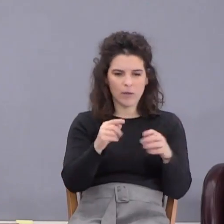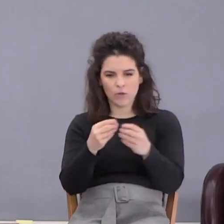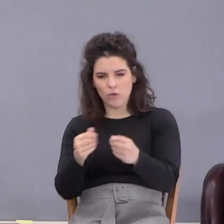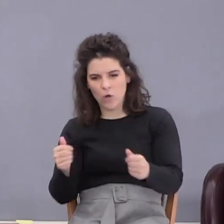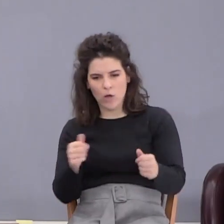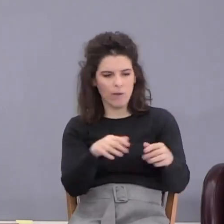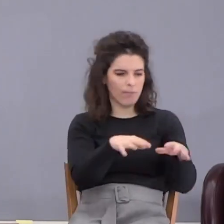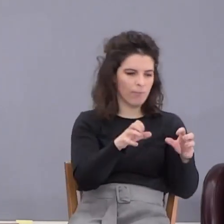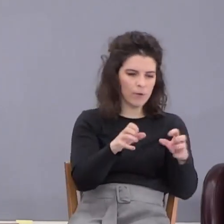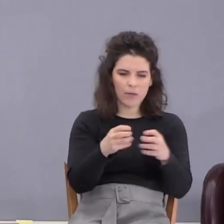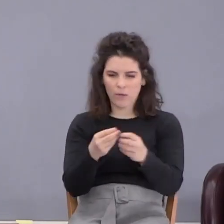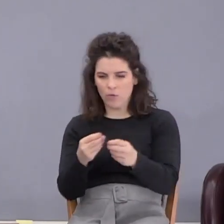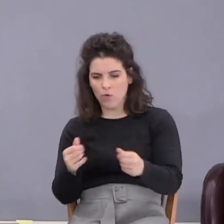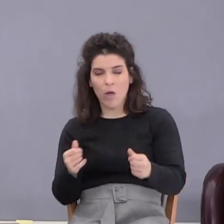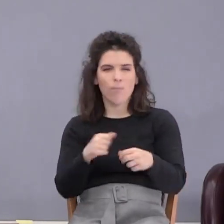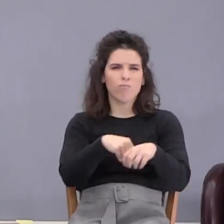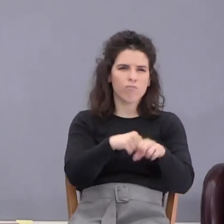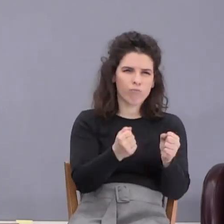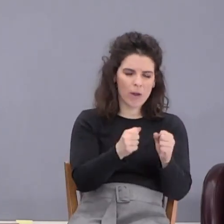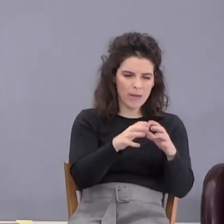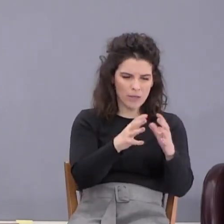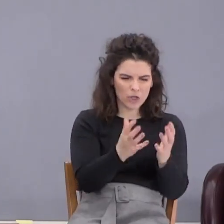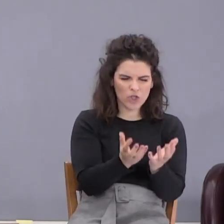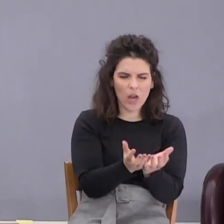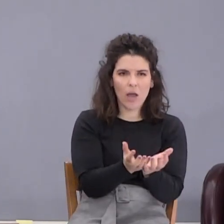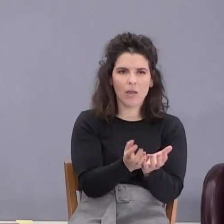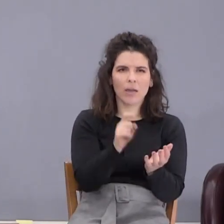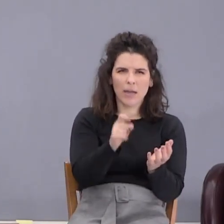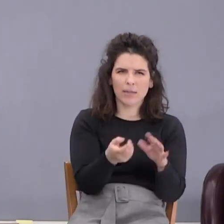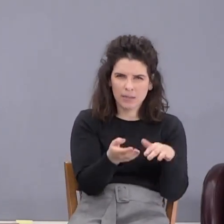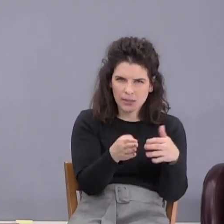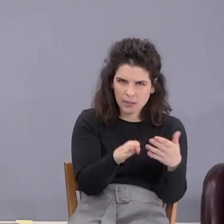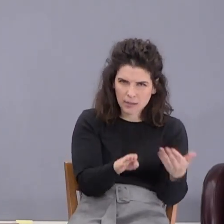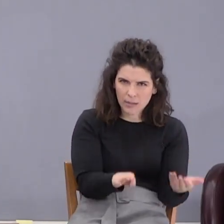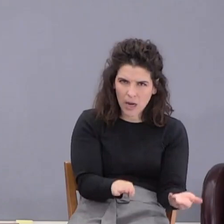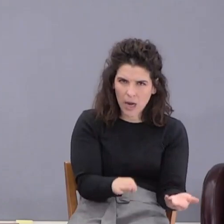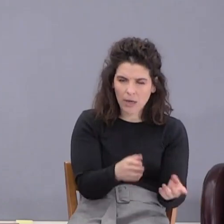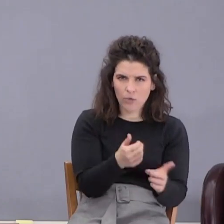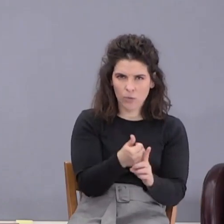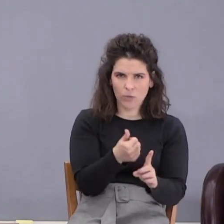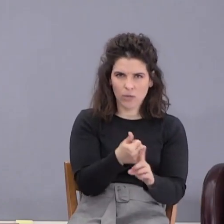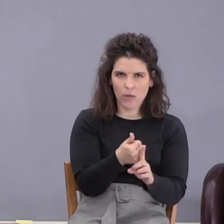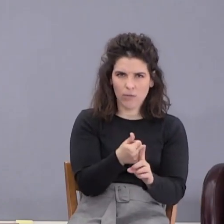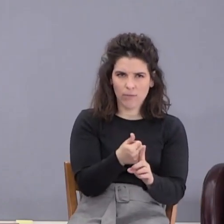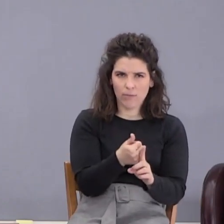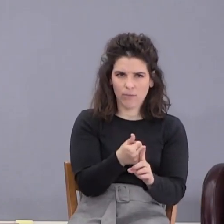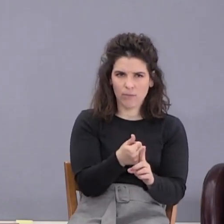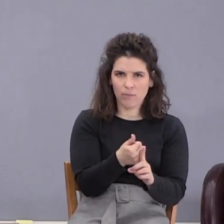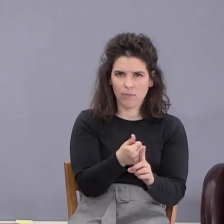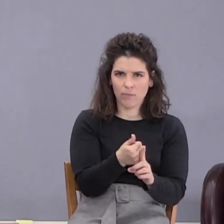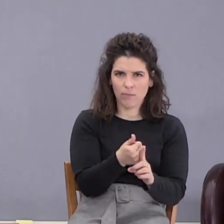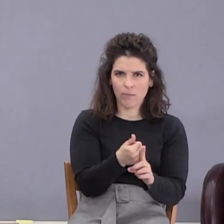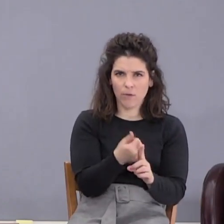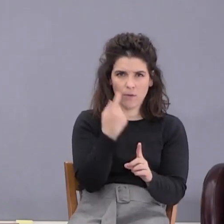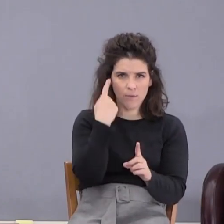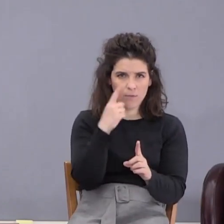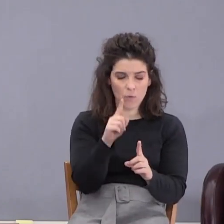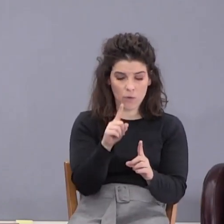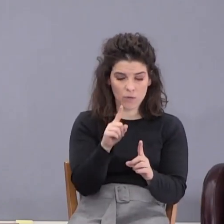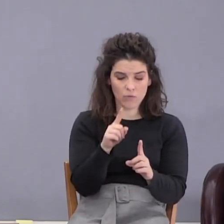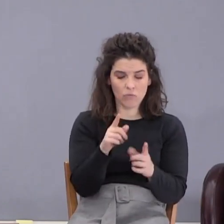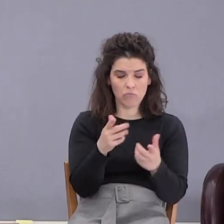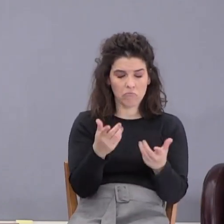the coating. It has to die to itself in order for it